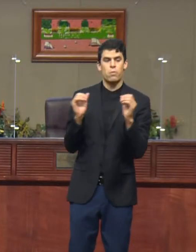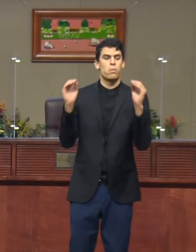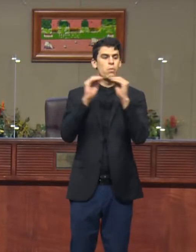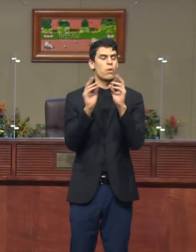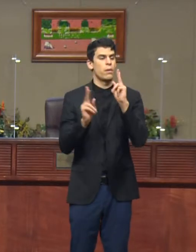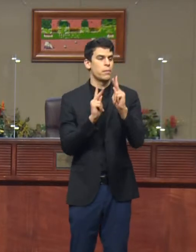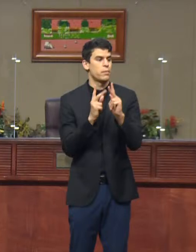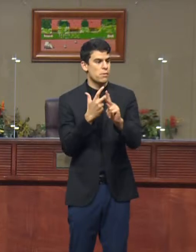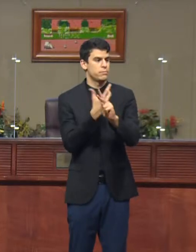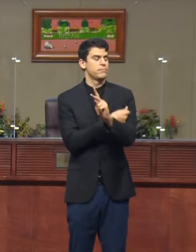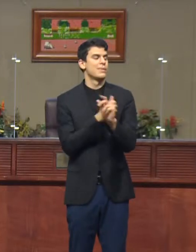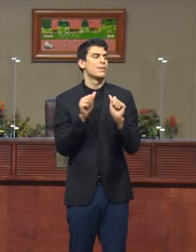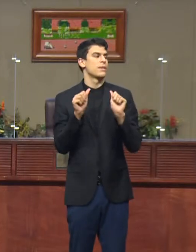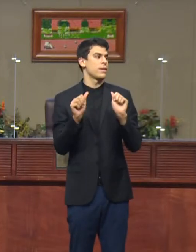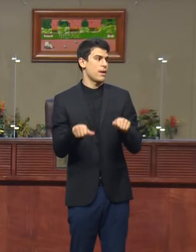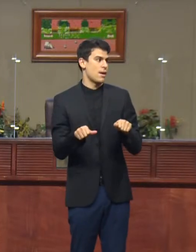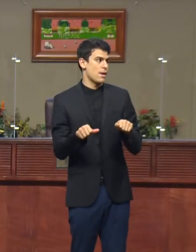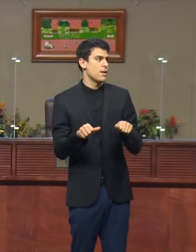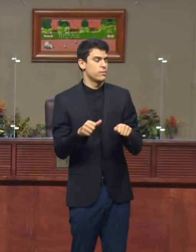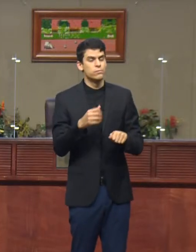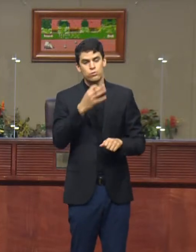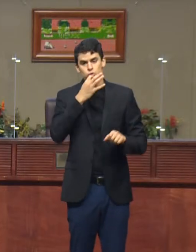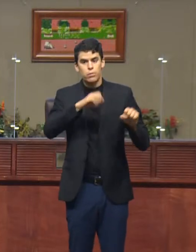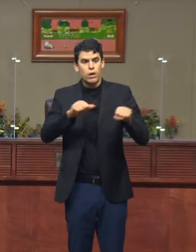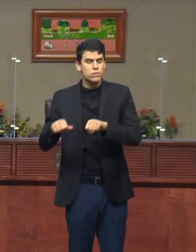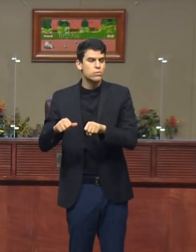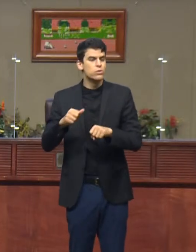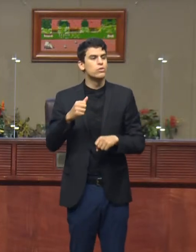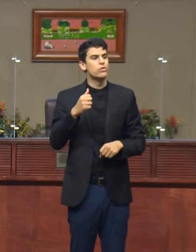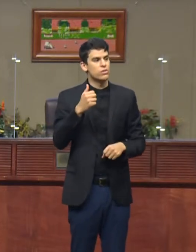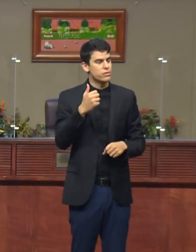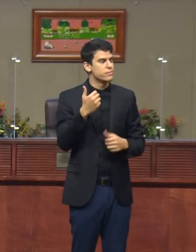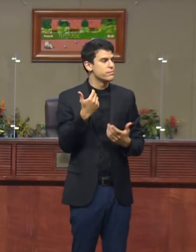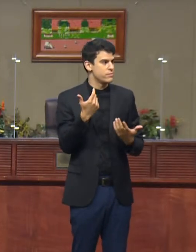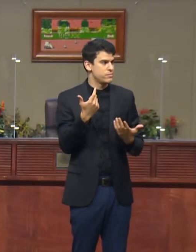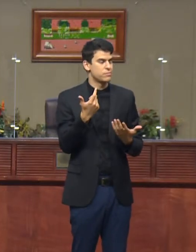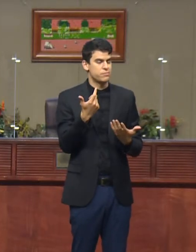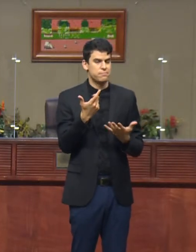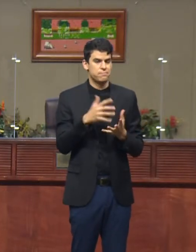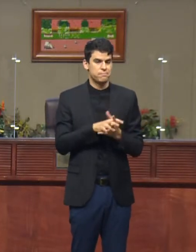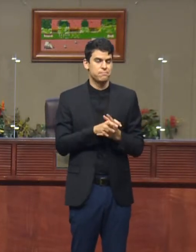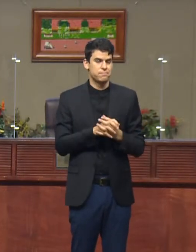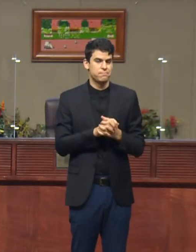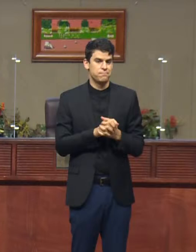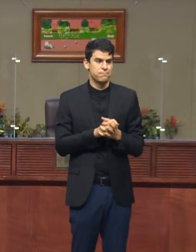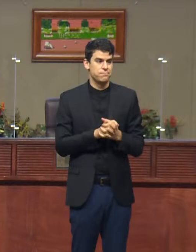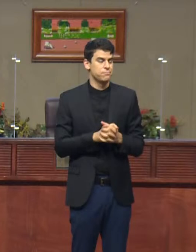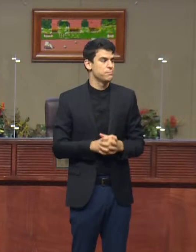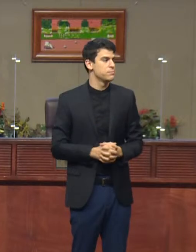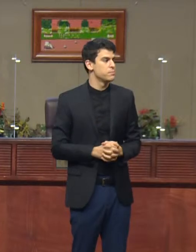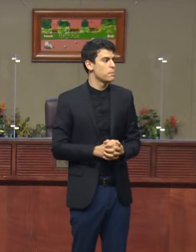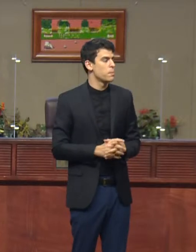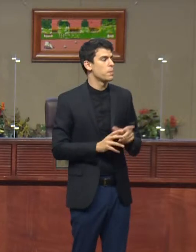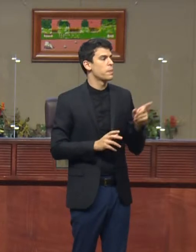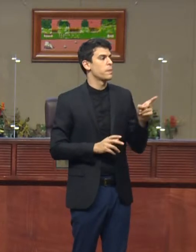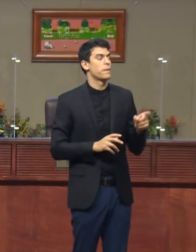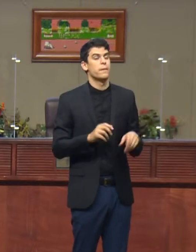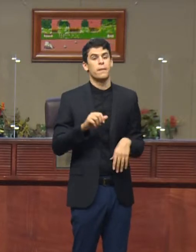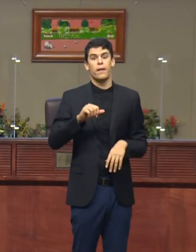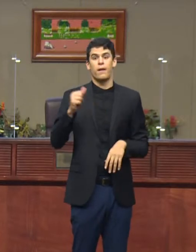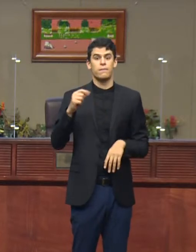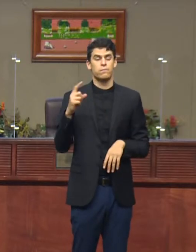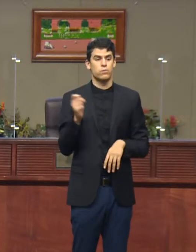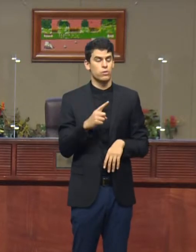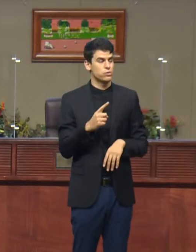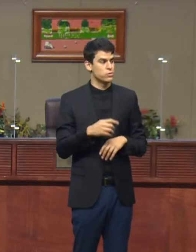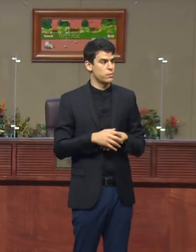eligible, and we will soon be able to offer it to whomever is eligible. The next question I have is coming from